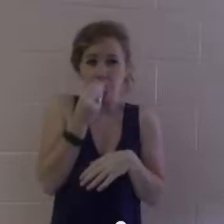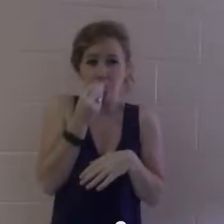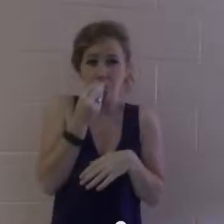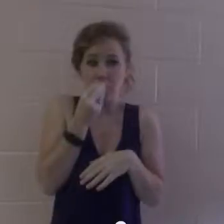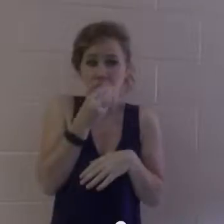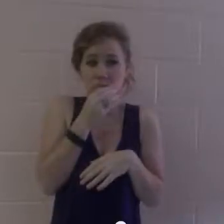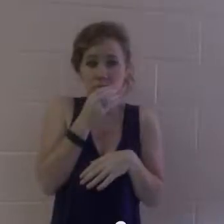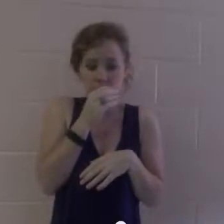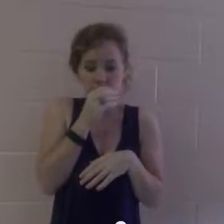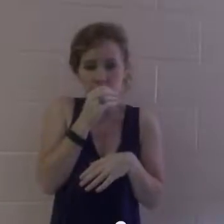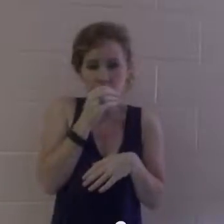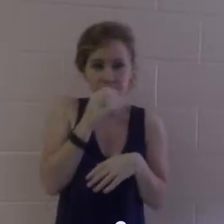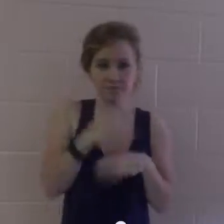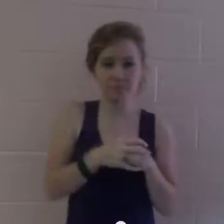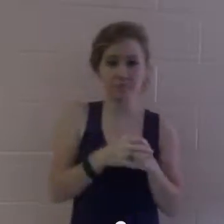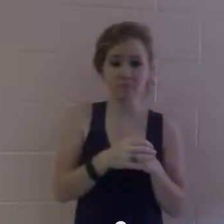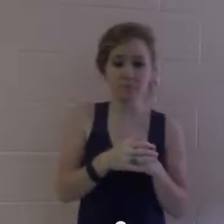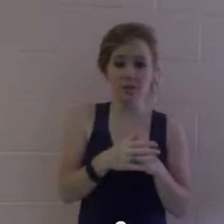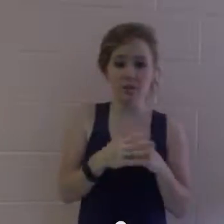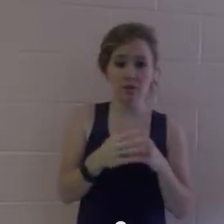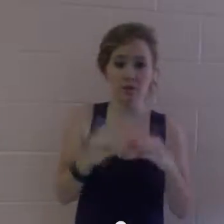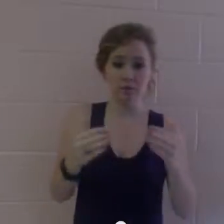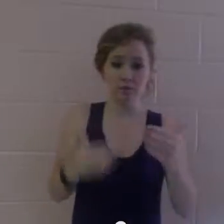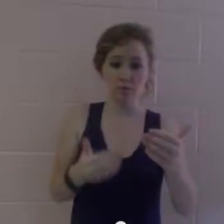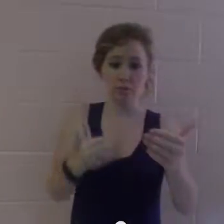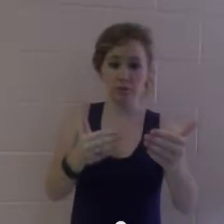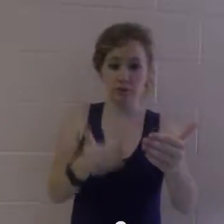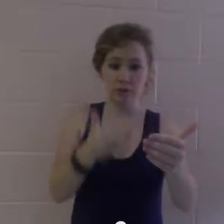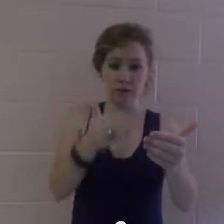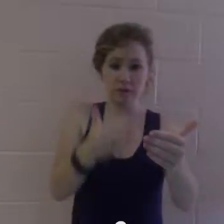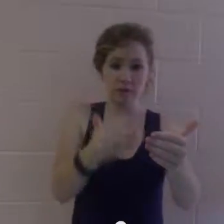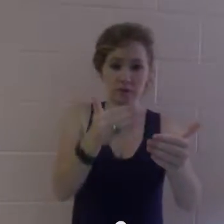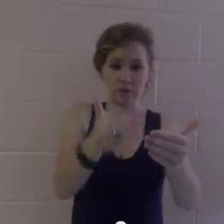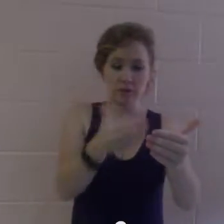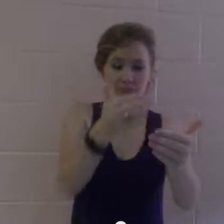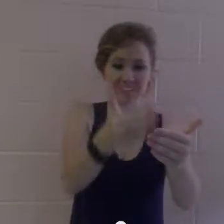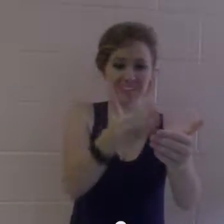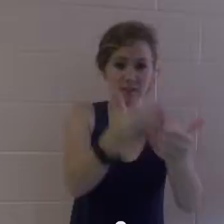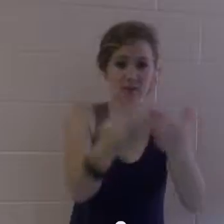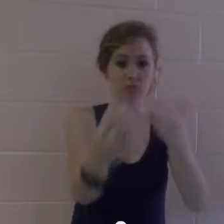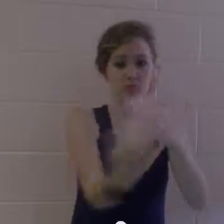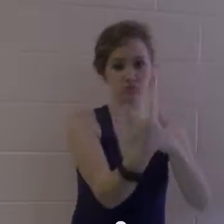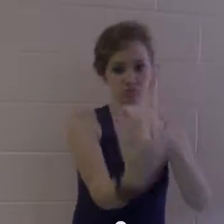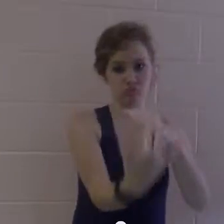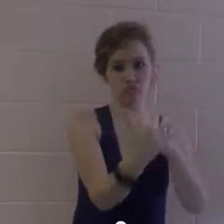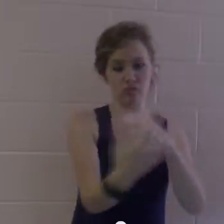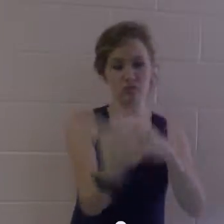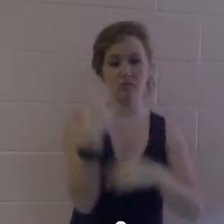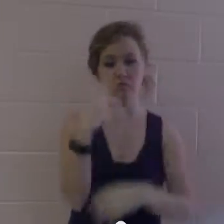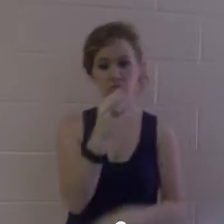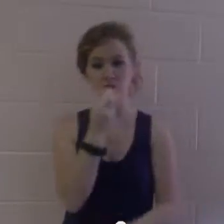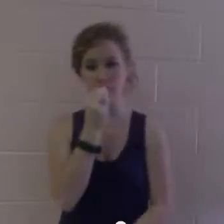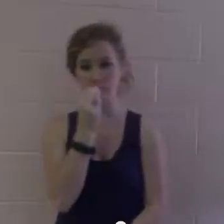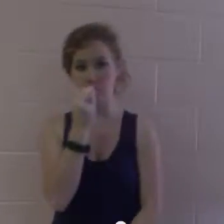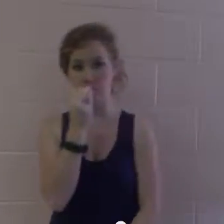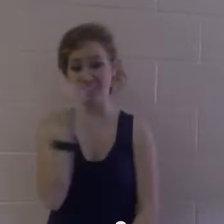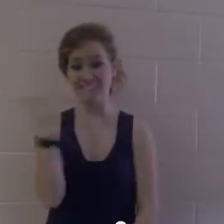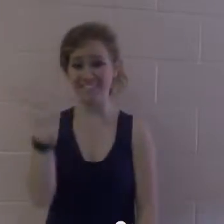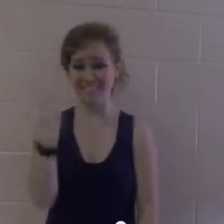But she needs food to survive after all of her reserves are depleting. As they get nearer and nearer the beach